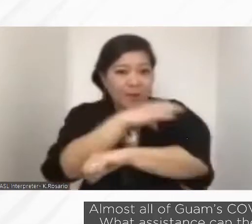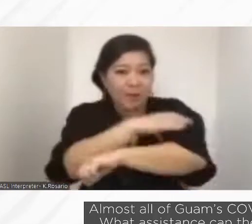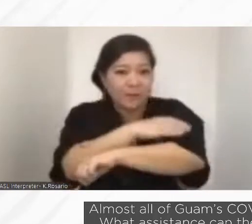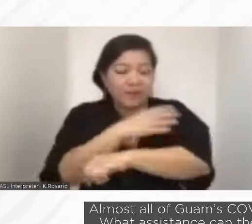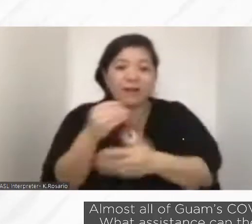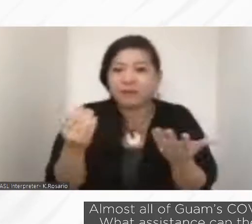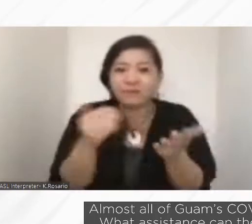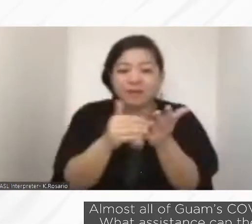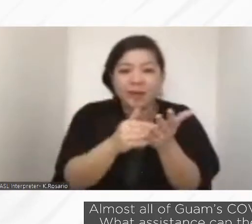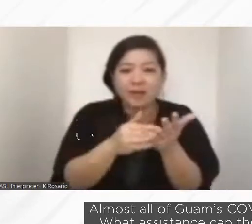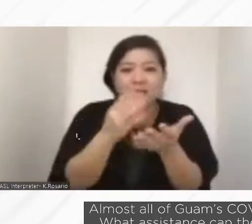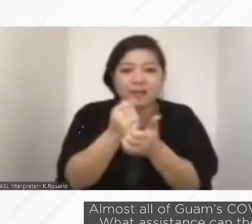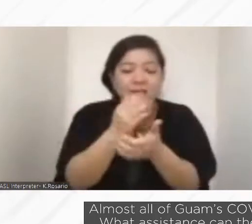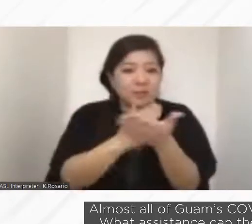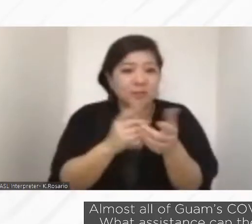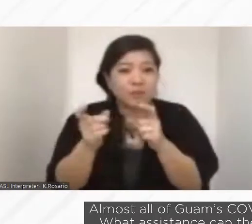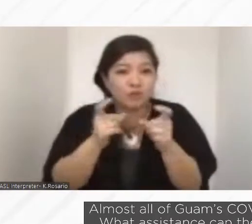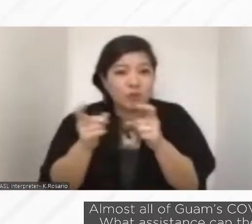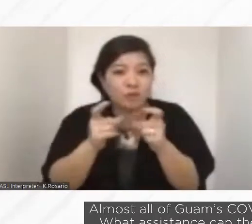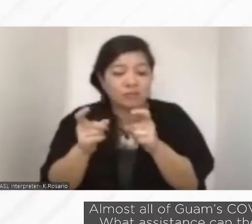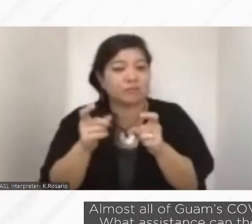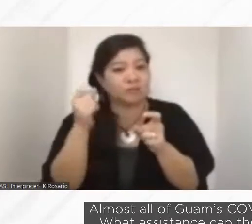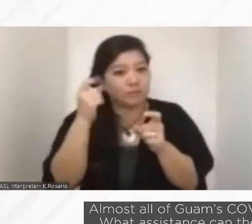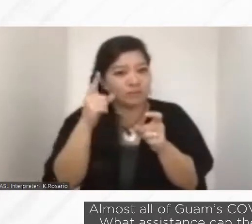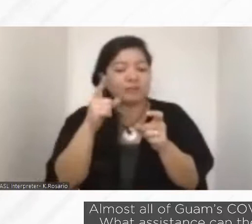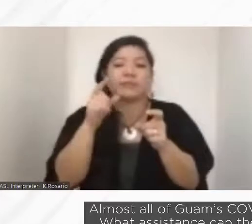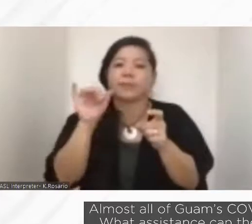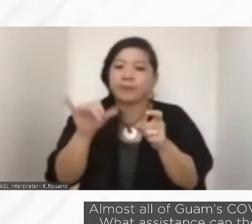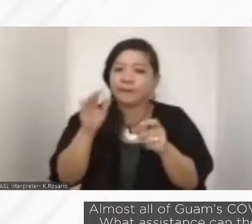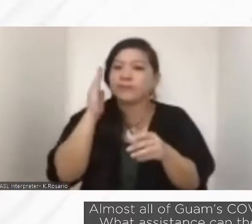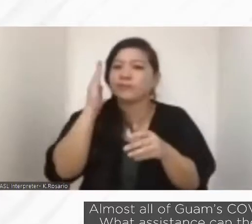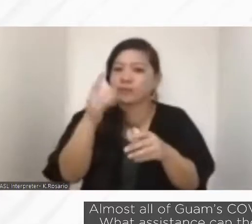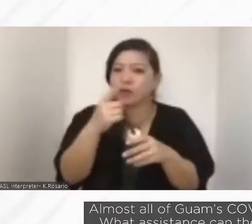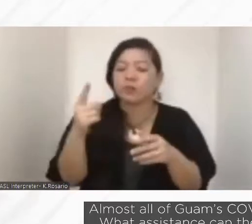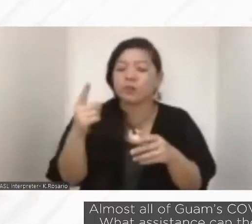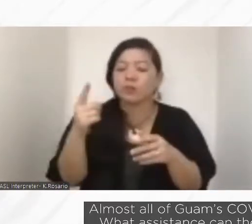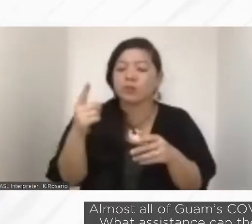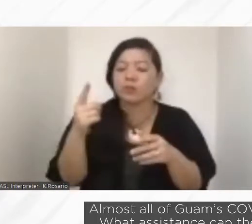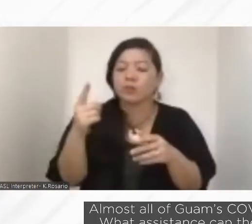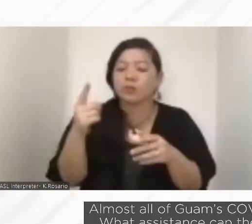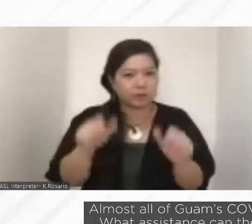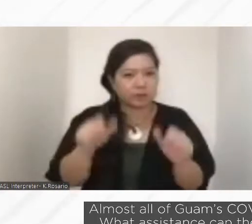then take measures to help get it under control. That's one concrete thing you can do